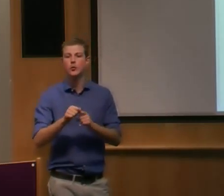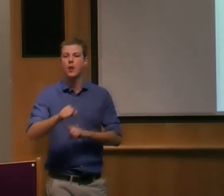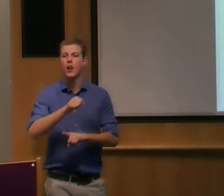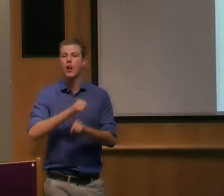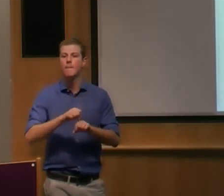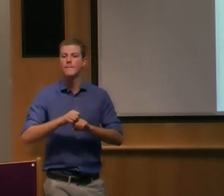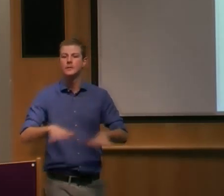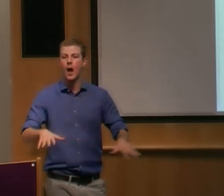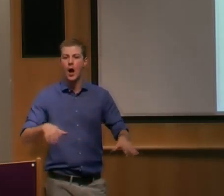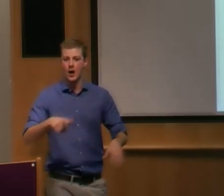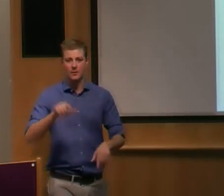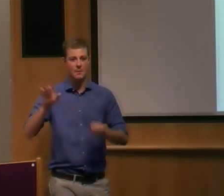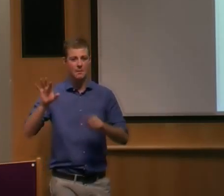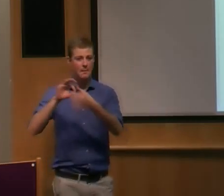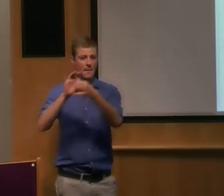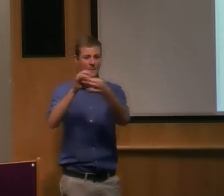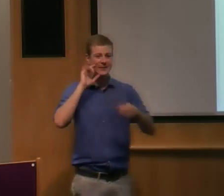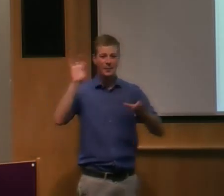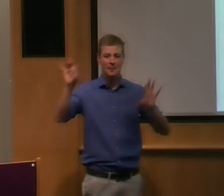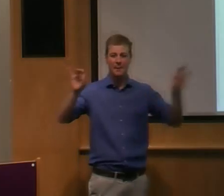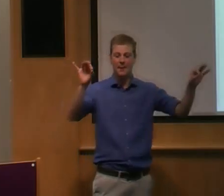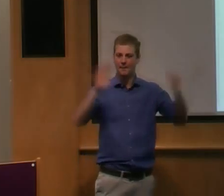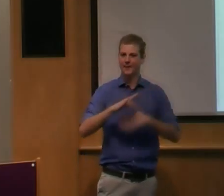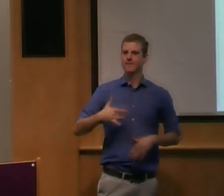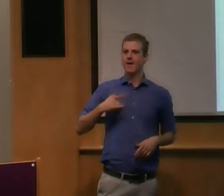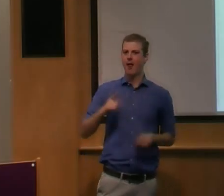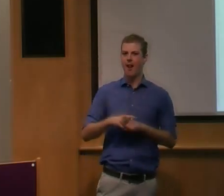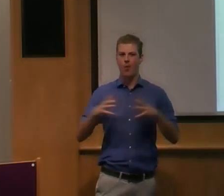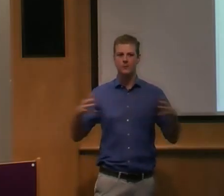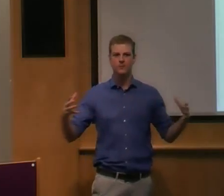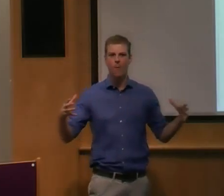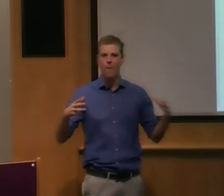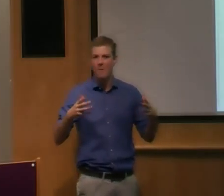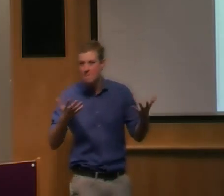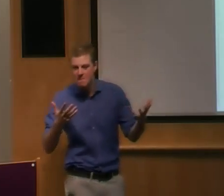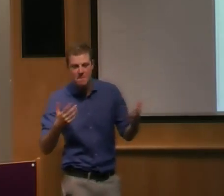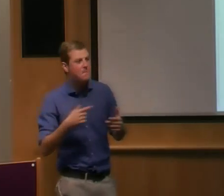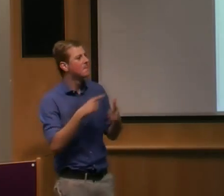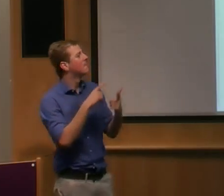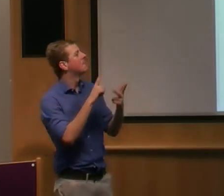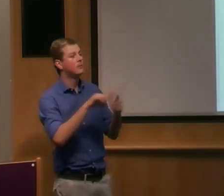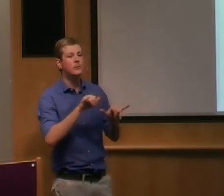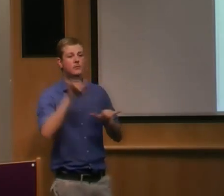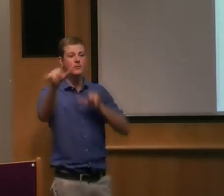users. Social media means that people feel that the world is a lot smaller.